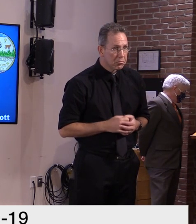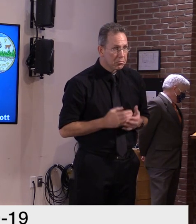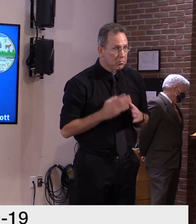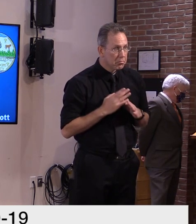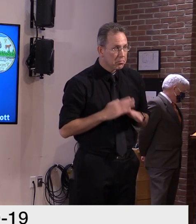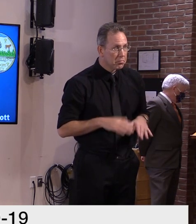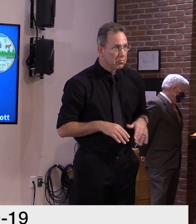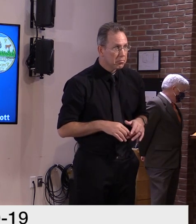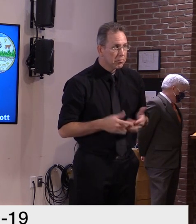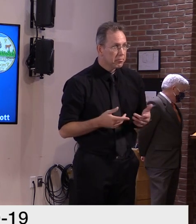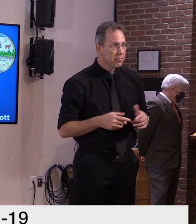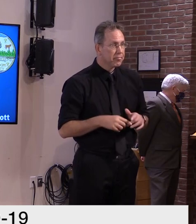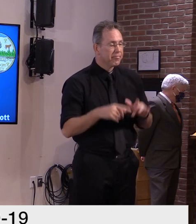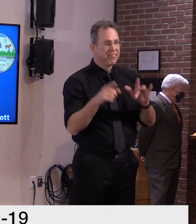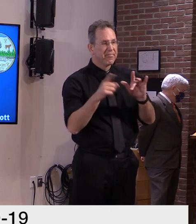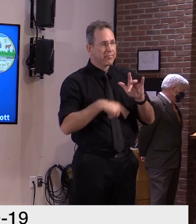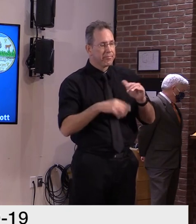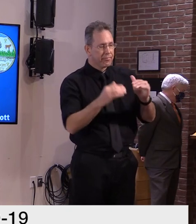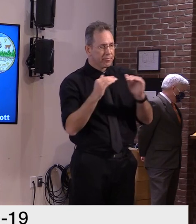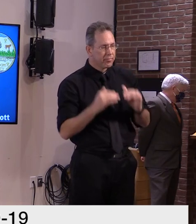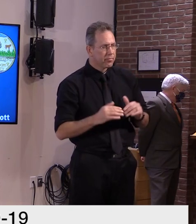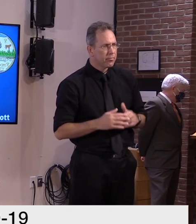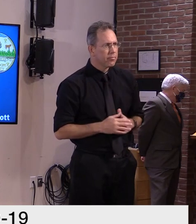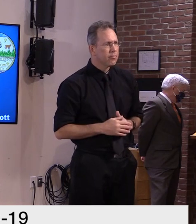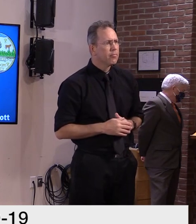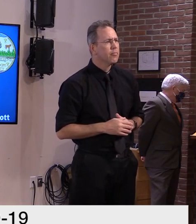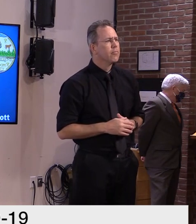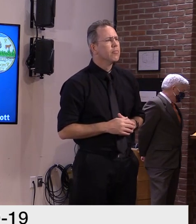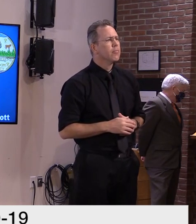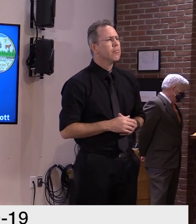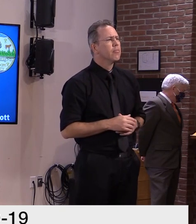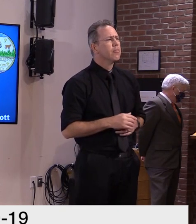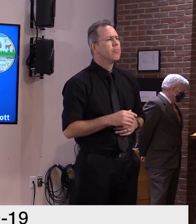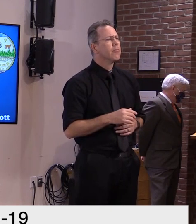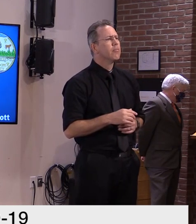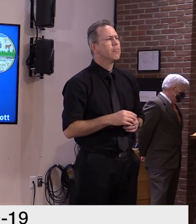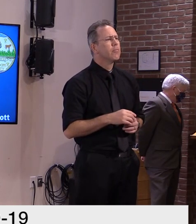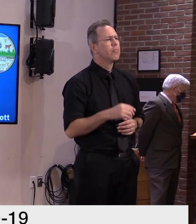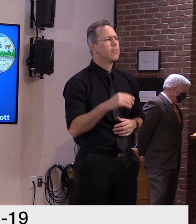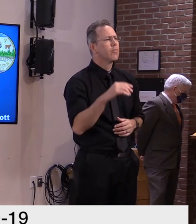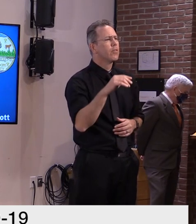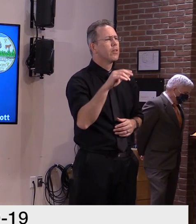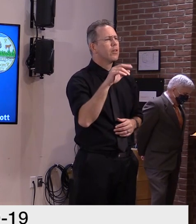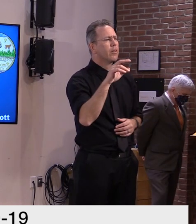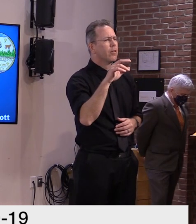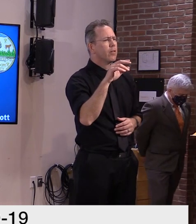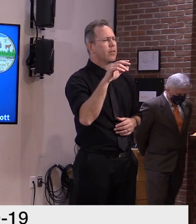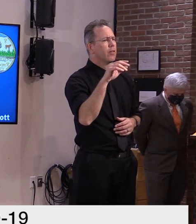Okay, we'll move to Alan, the Vermont Standard.